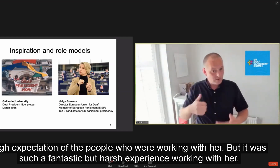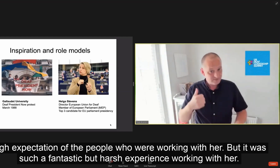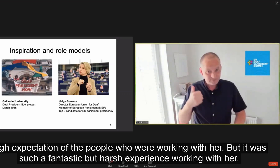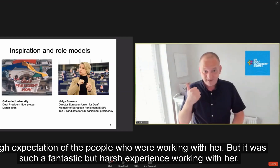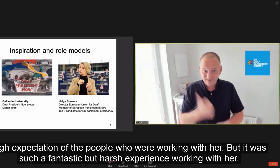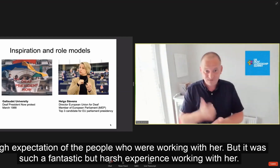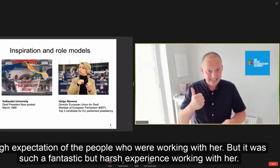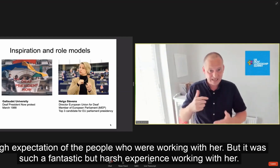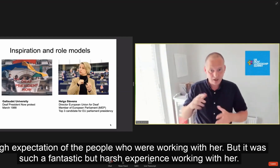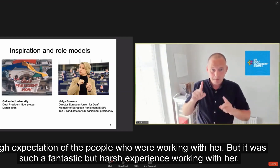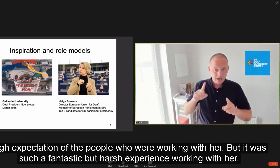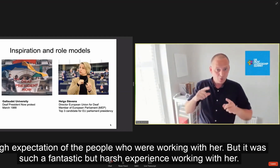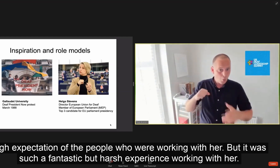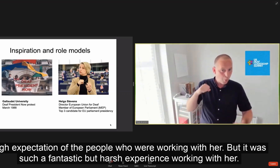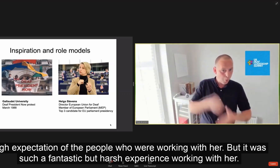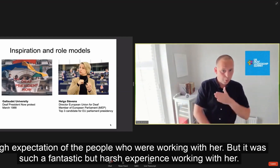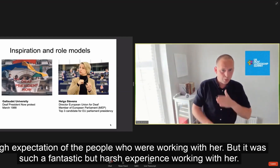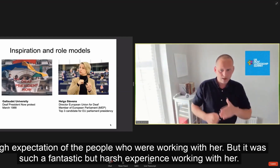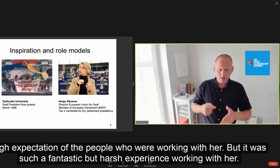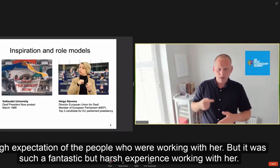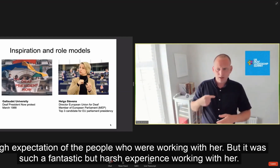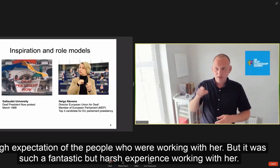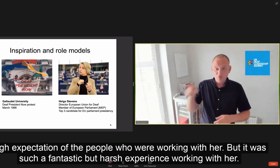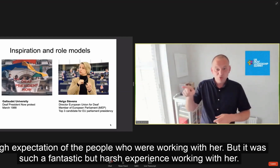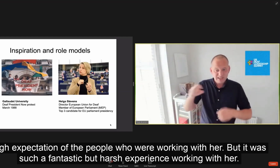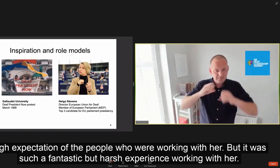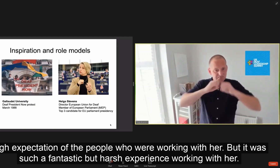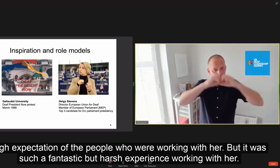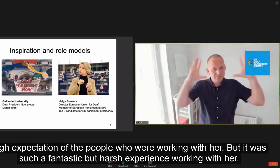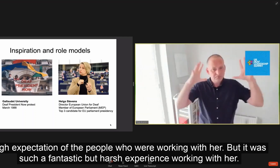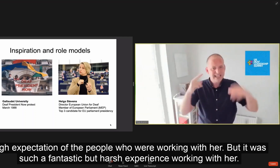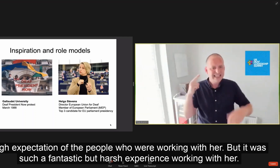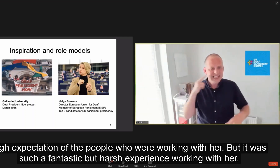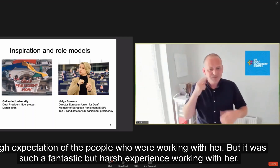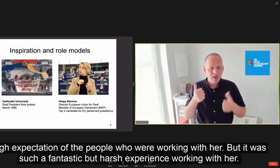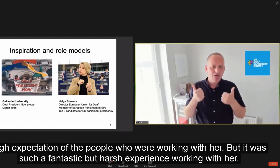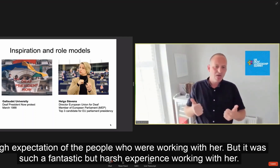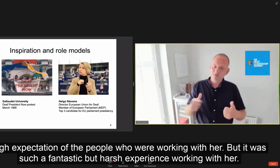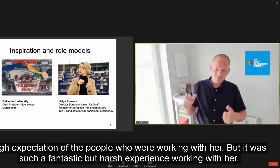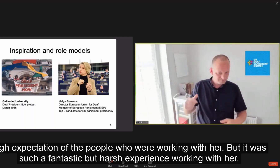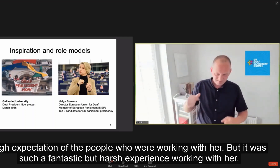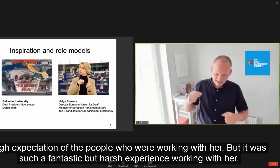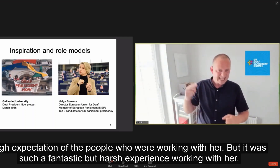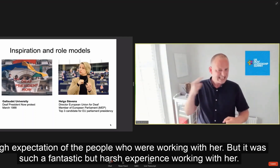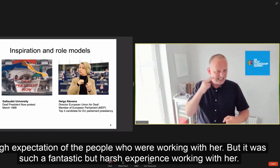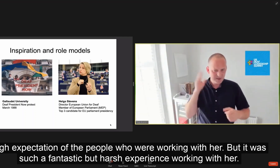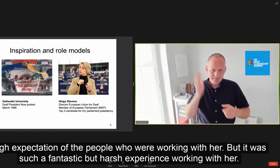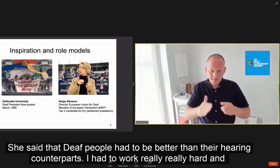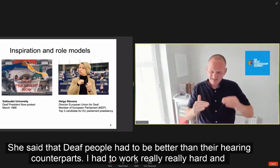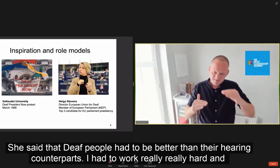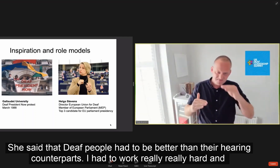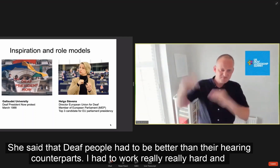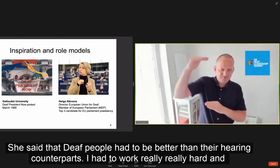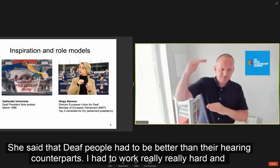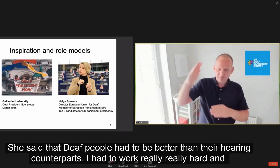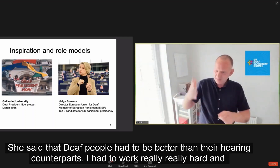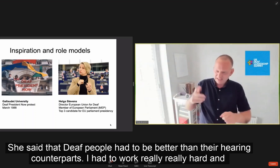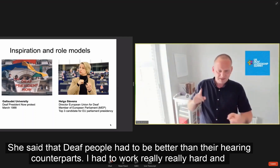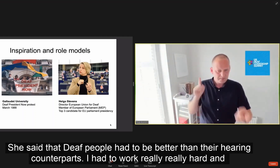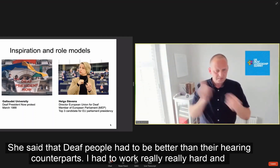with her. But it was such a fantastic but harsh experience working with her. So she said that deaf people had